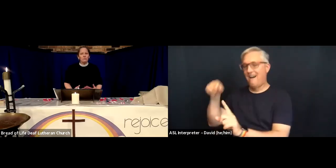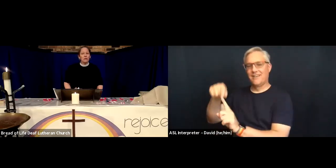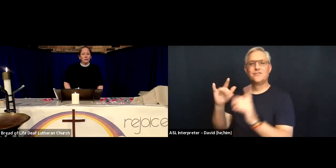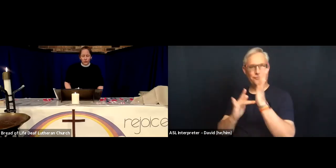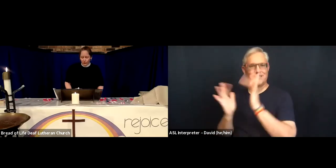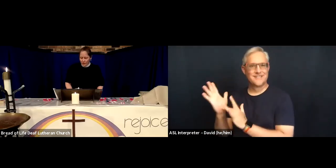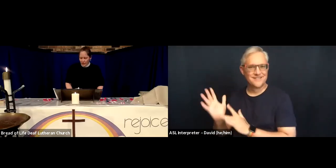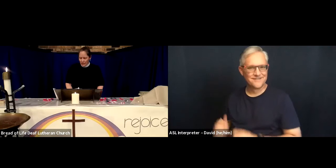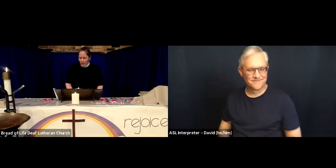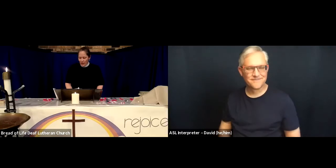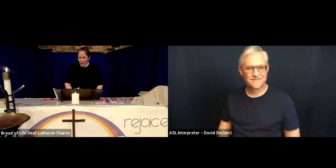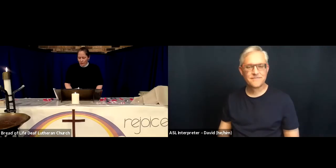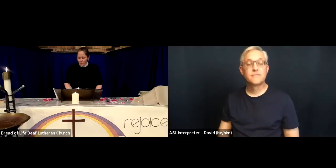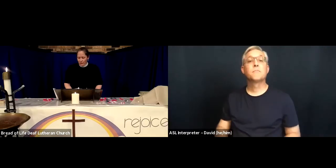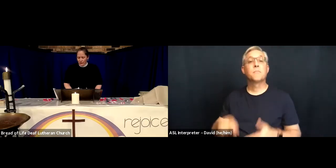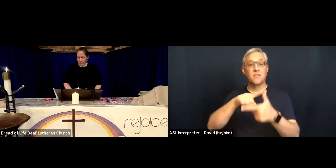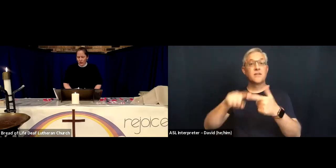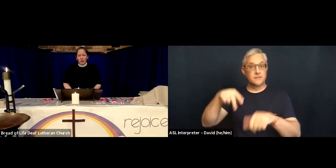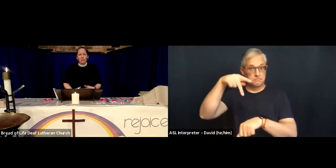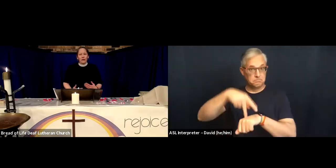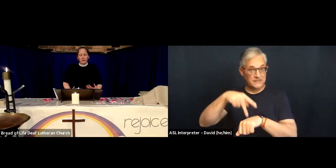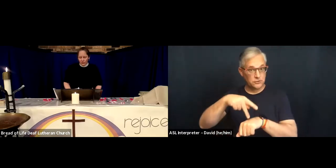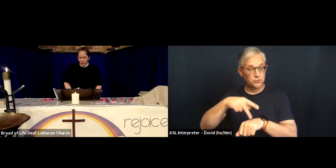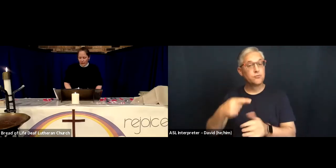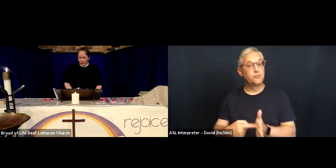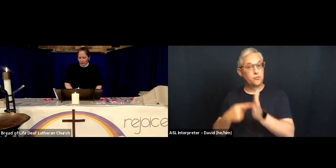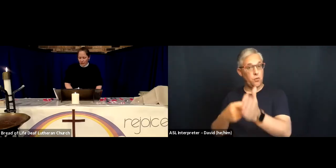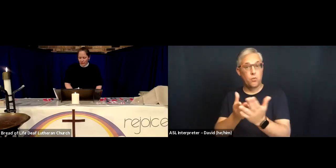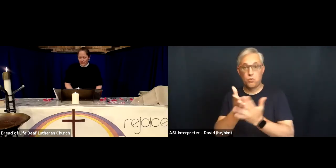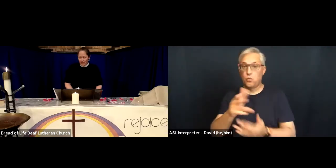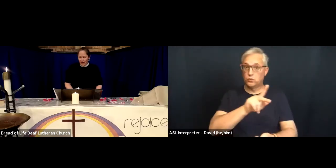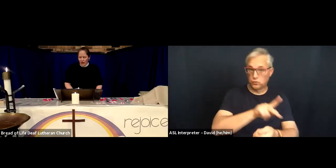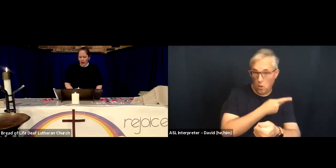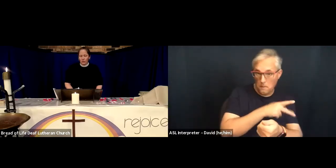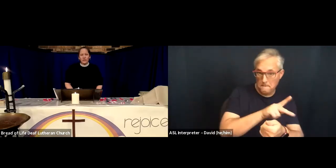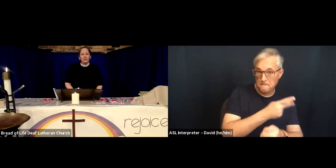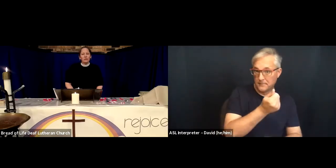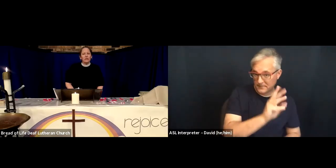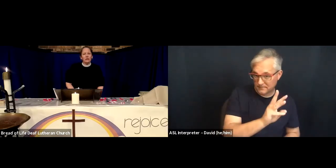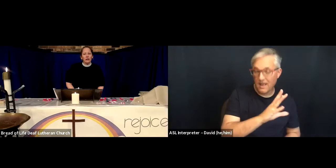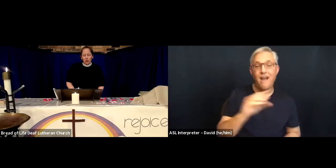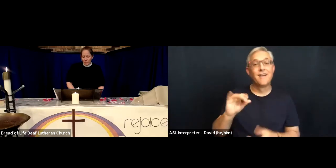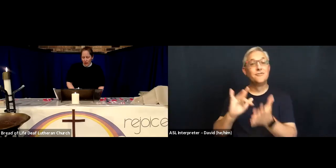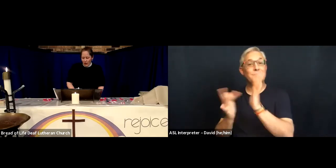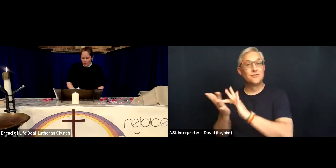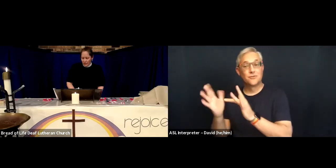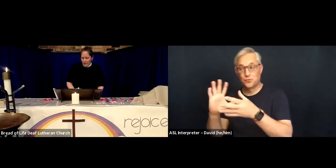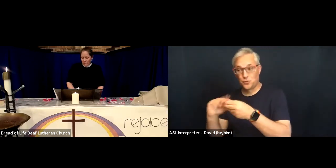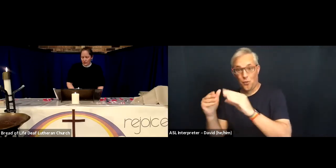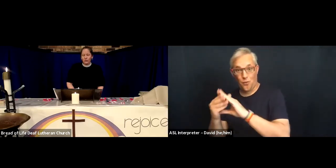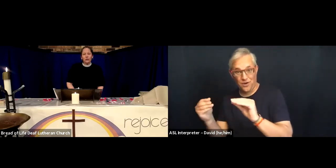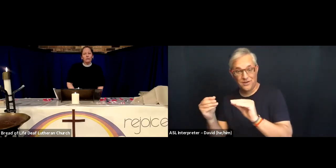And then Peter shows us through the psalm and the story of Jesus how David helps